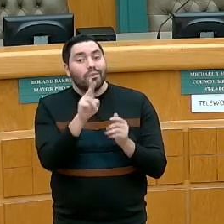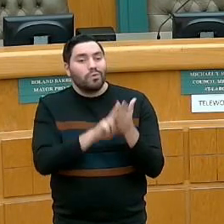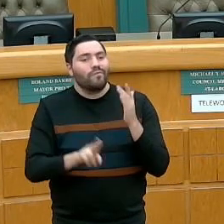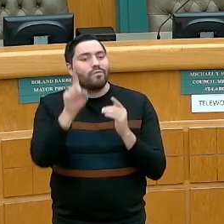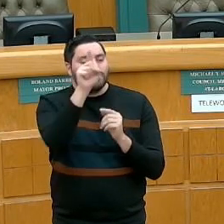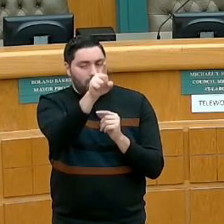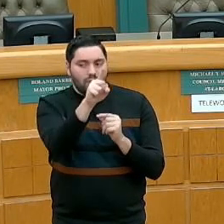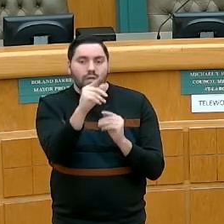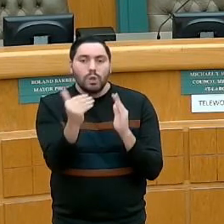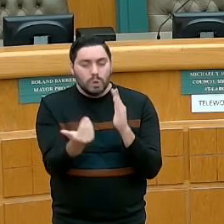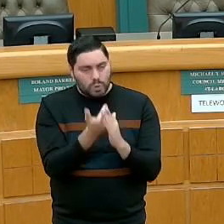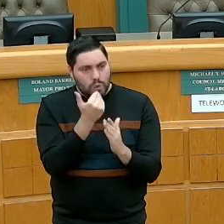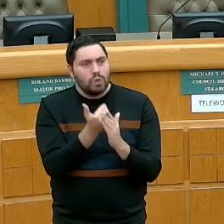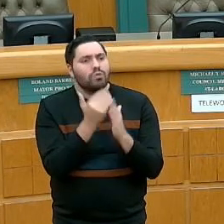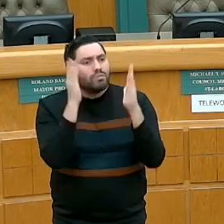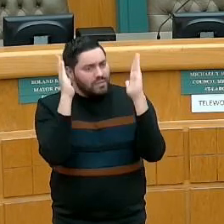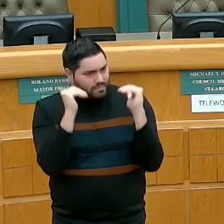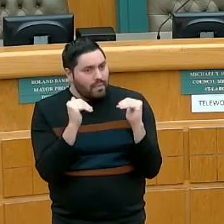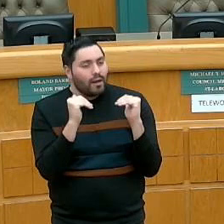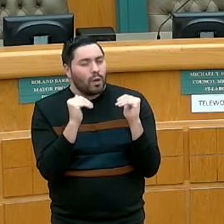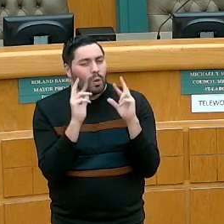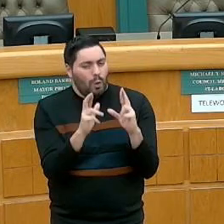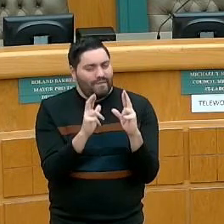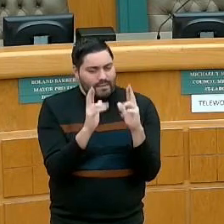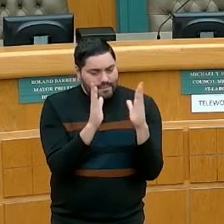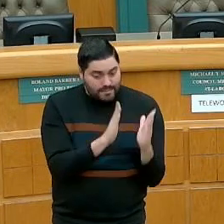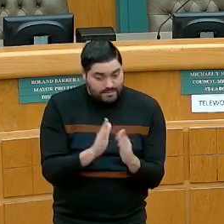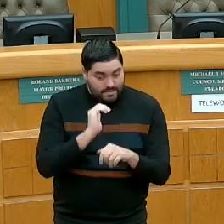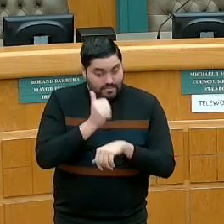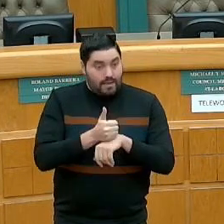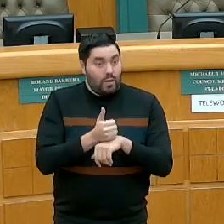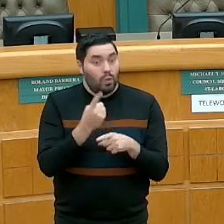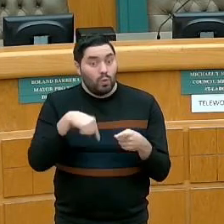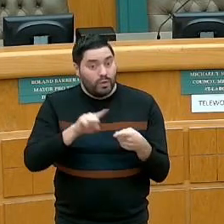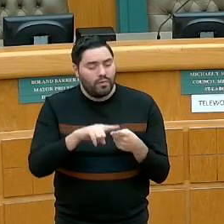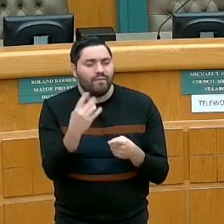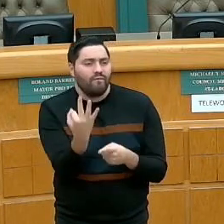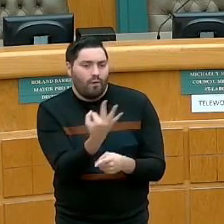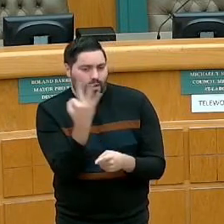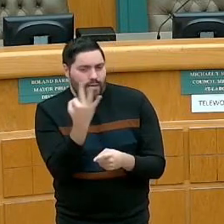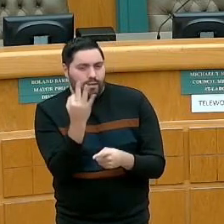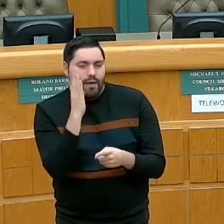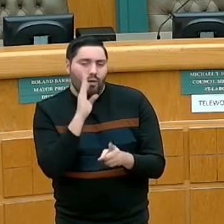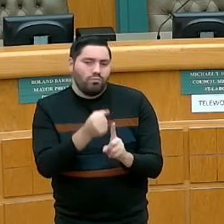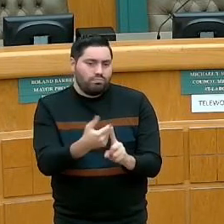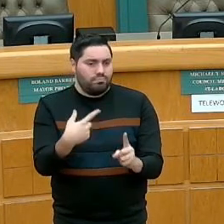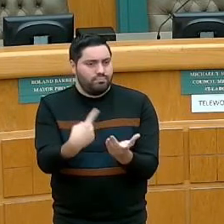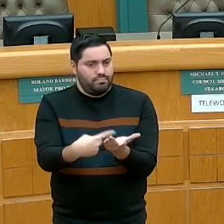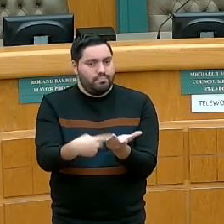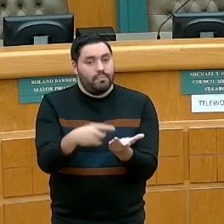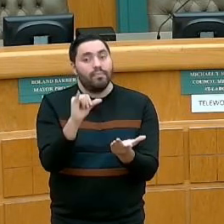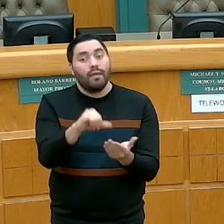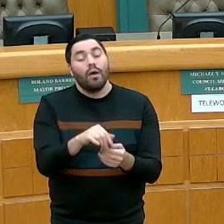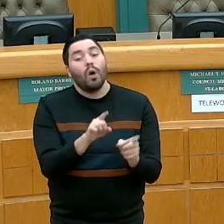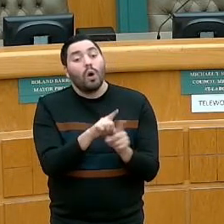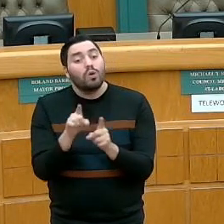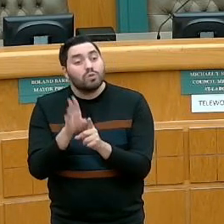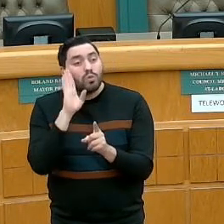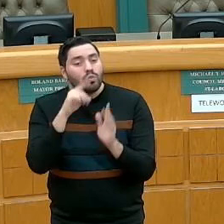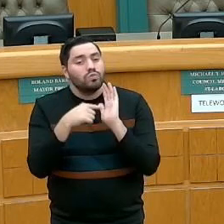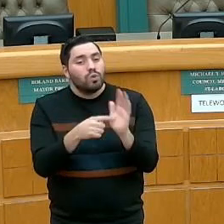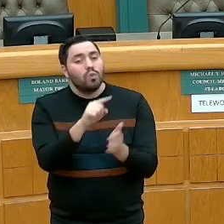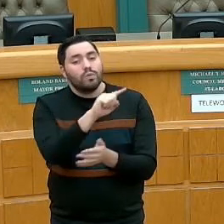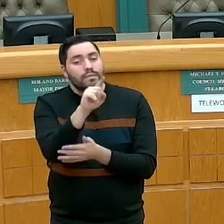is new, and we expect to have it by Friday, but I'll give you some detail on that. And then we'll finally close by showing you the zip code